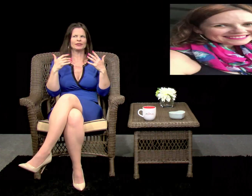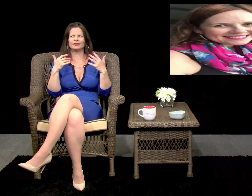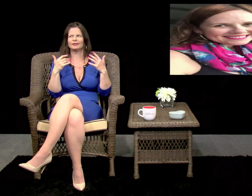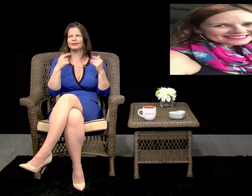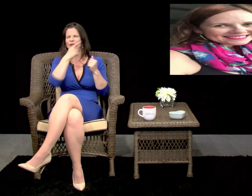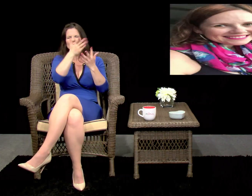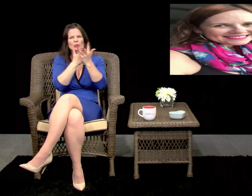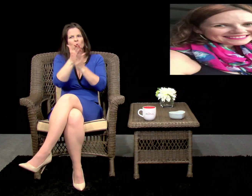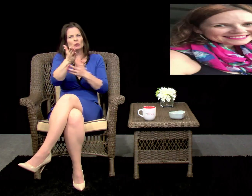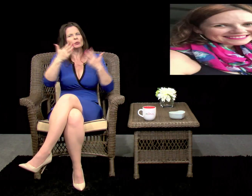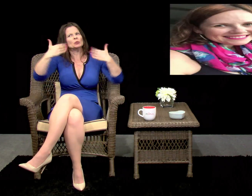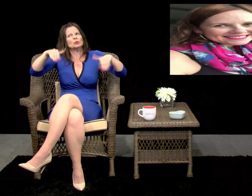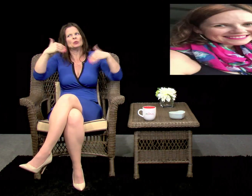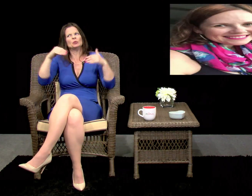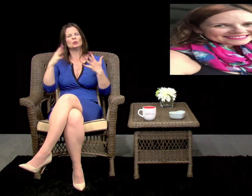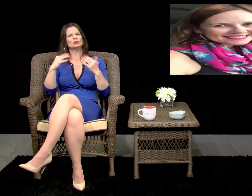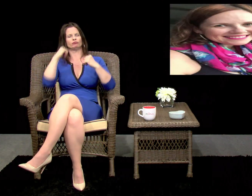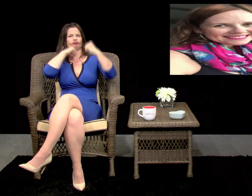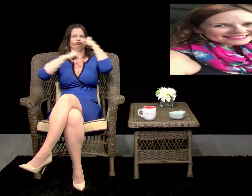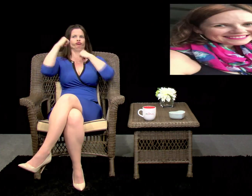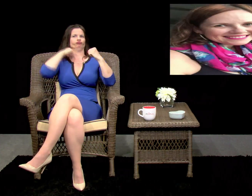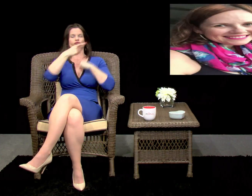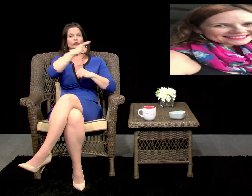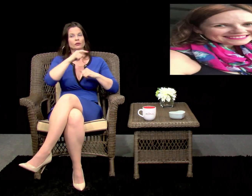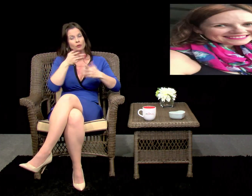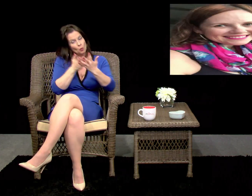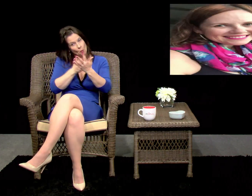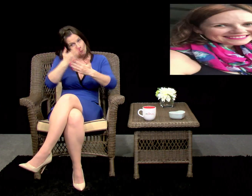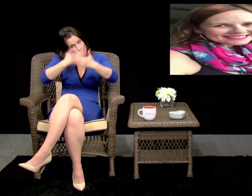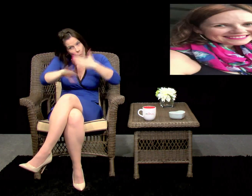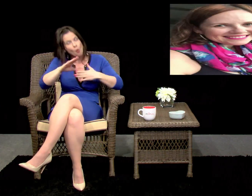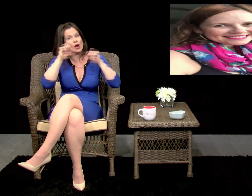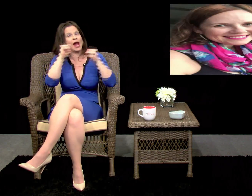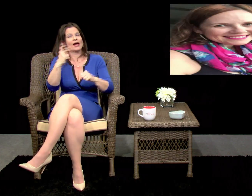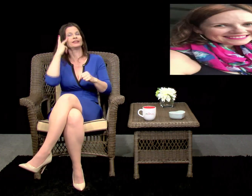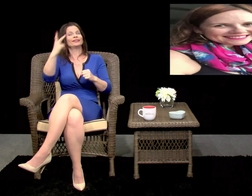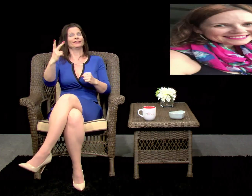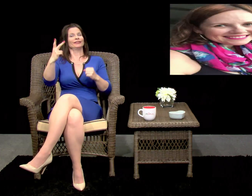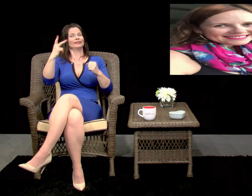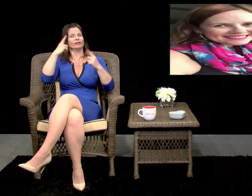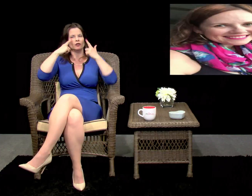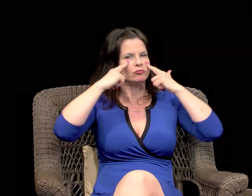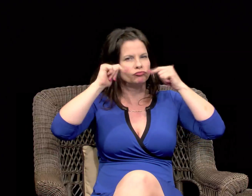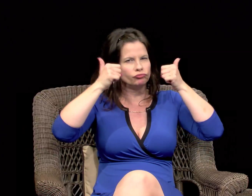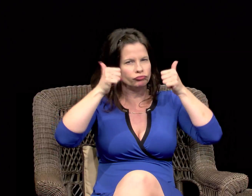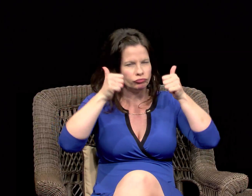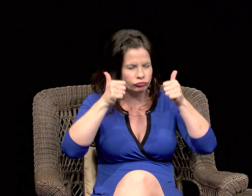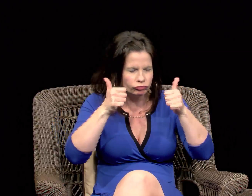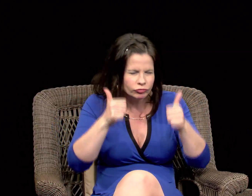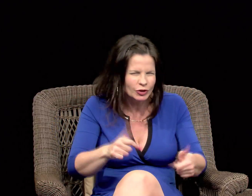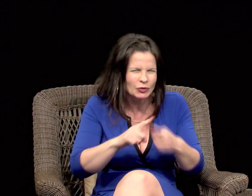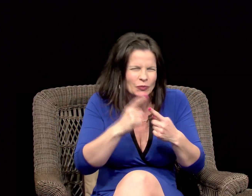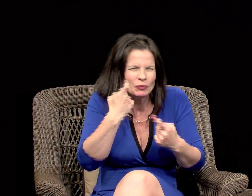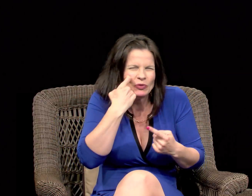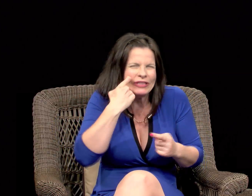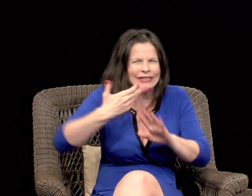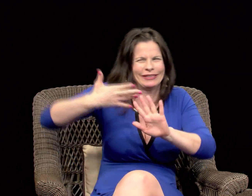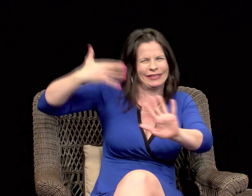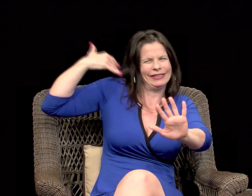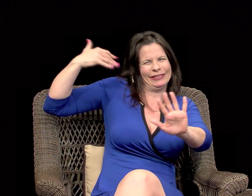deaf-blind herself, and she has been through so much. She was born, and she was able to see at